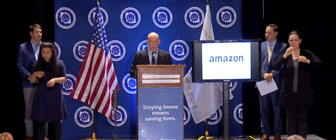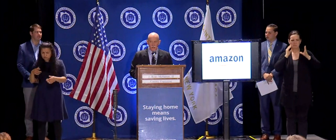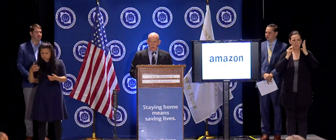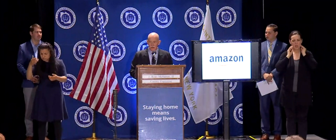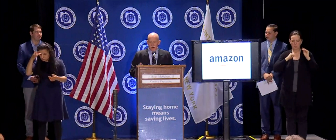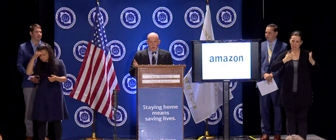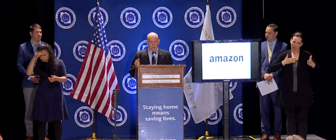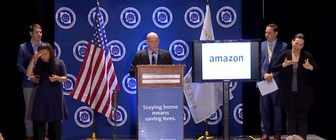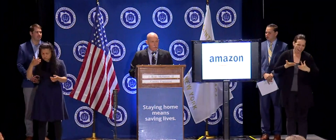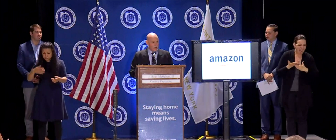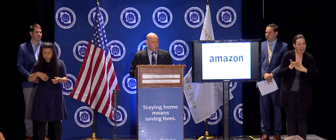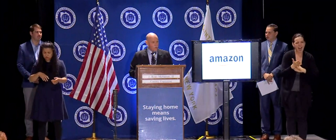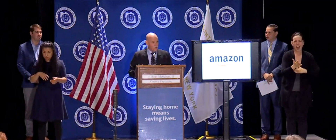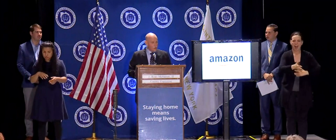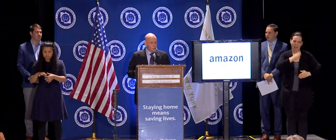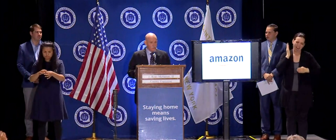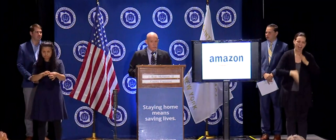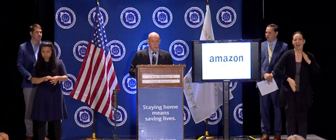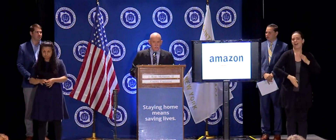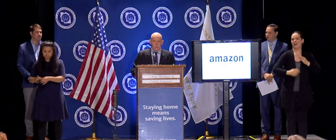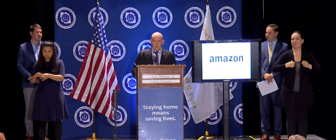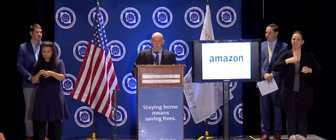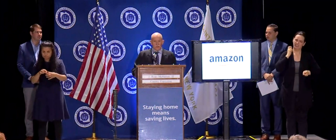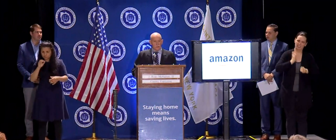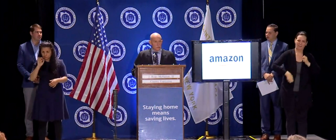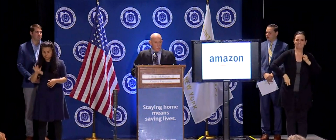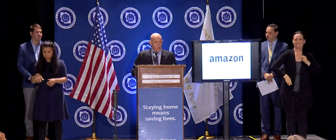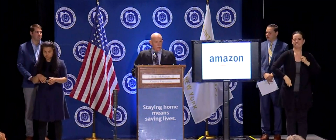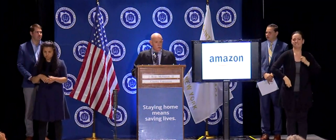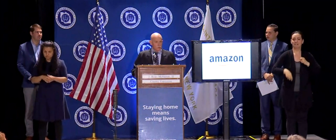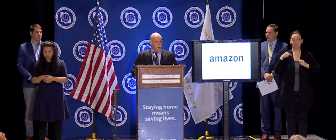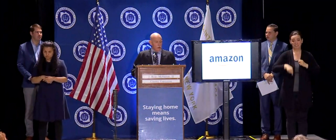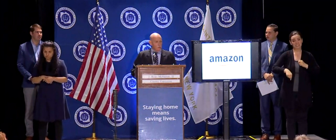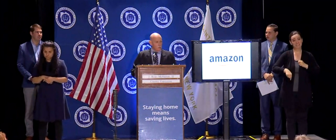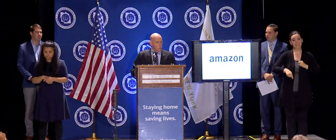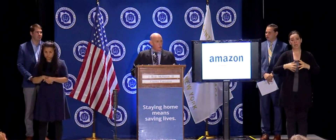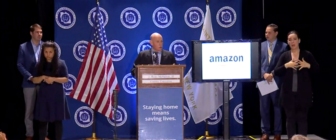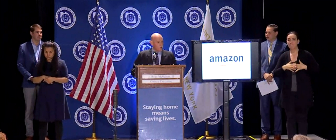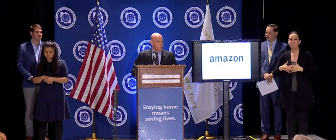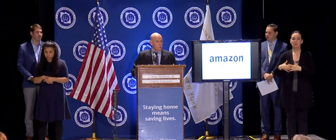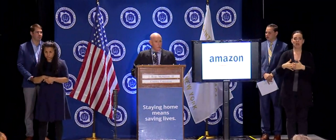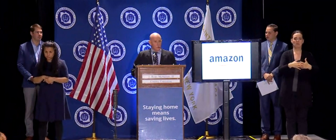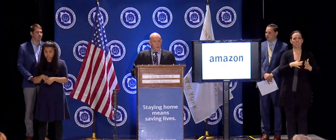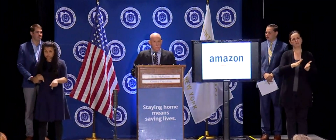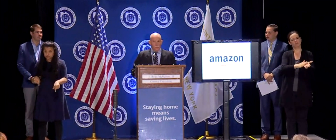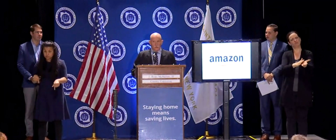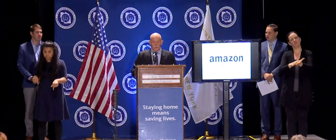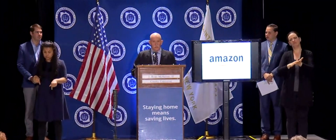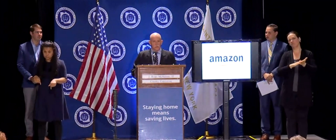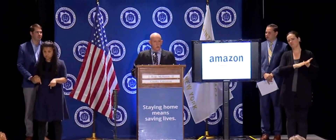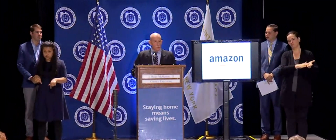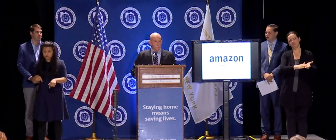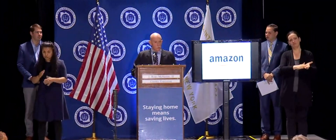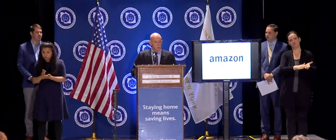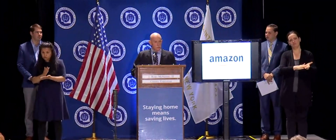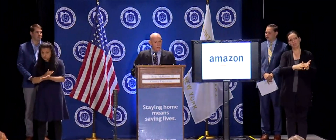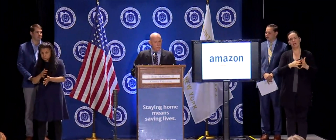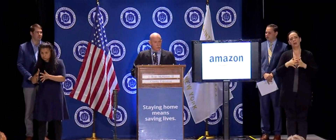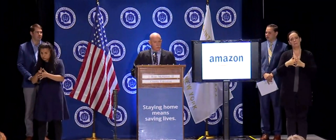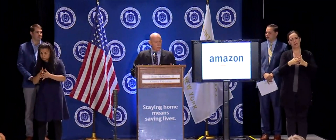things done. I like to remind everybody that this is an American tribute, an American way of doing things, you